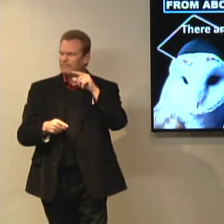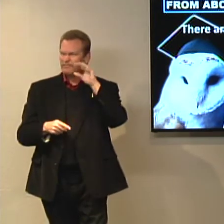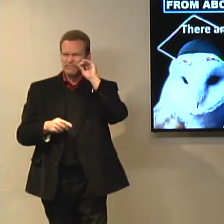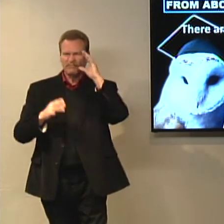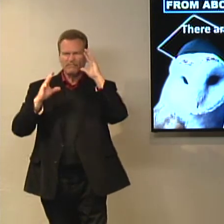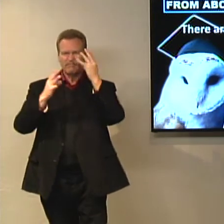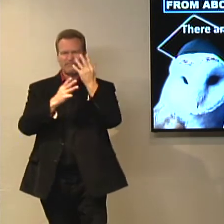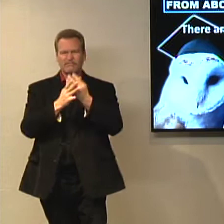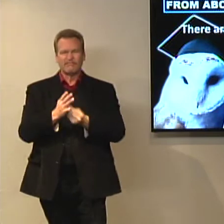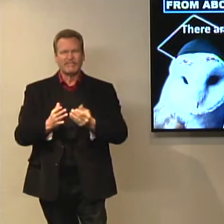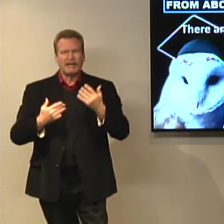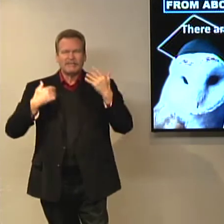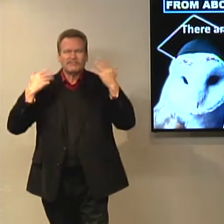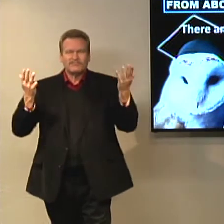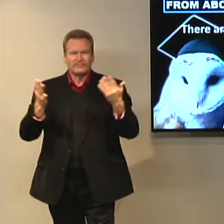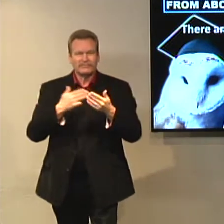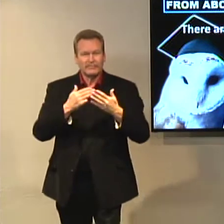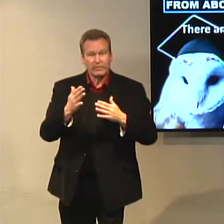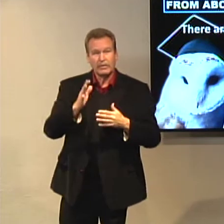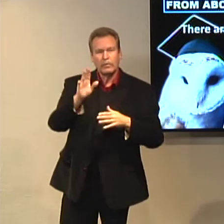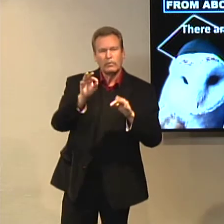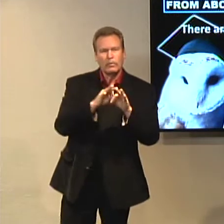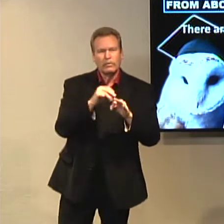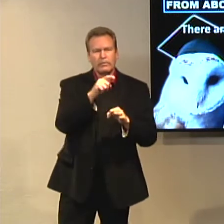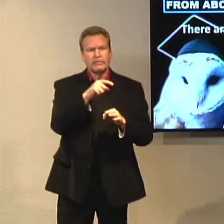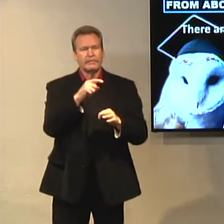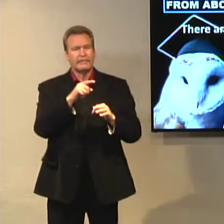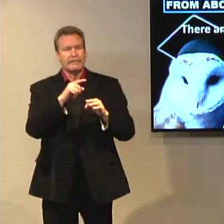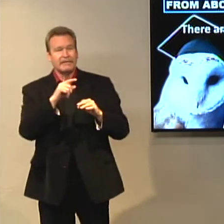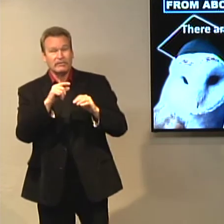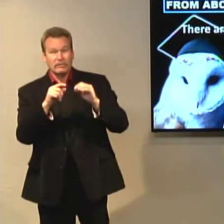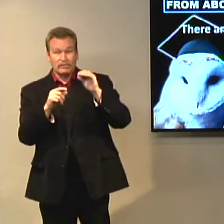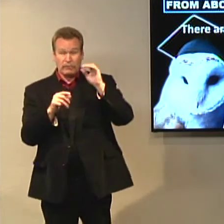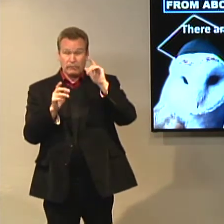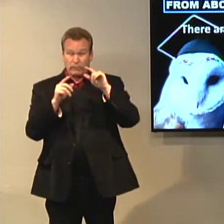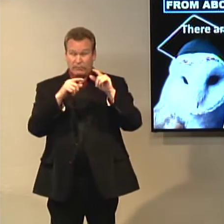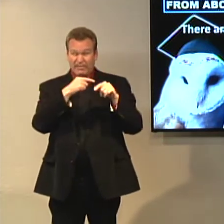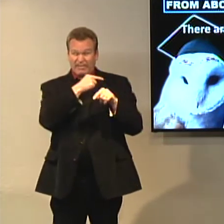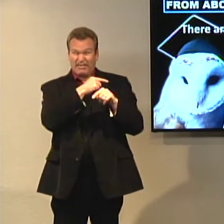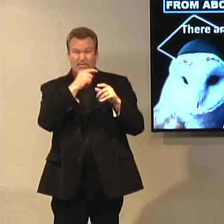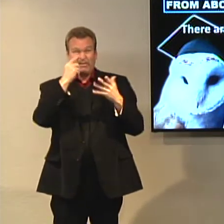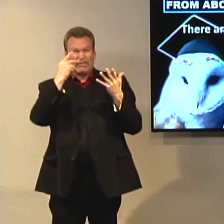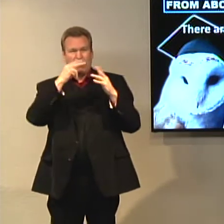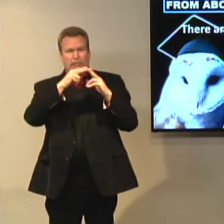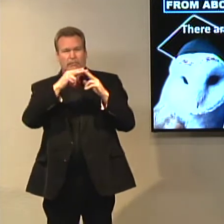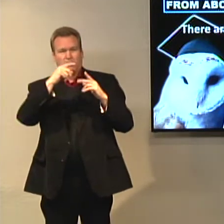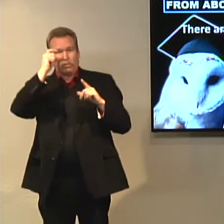don't see them very often. It seems like they've maybe gone extinct or less and less of them. But anyway,